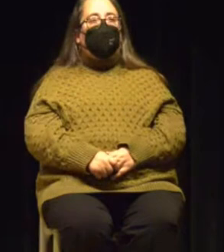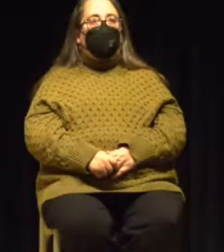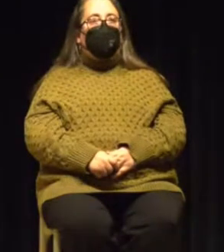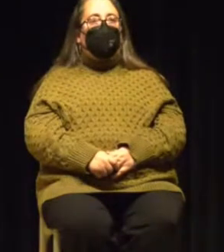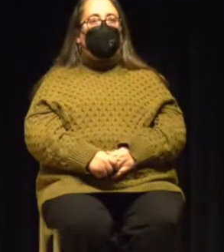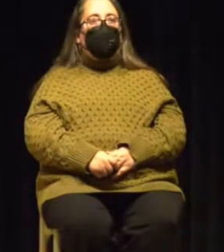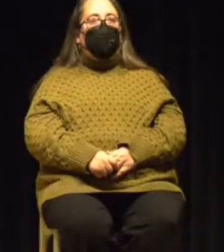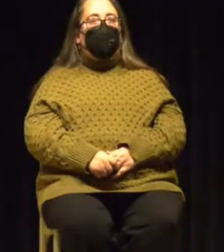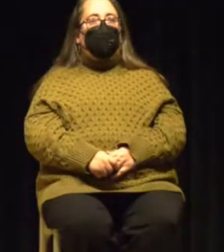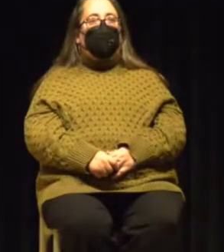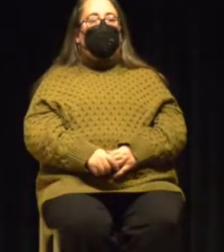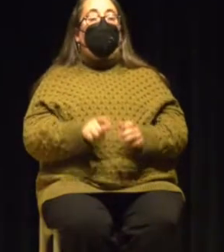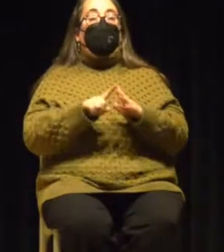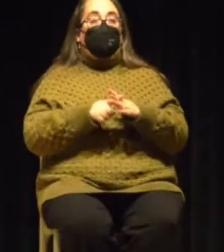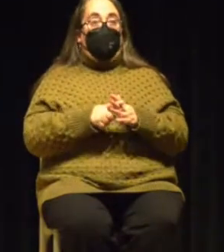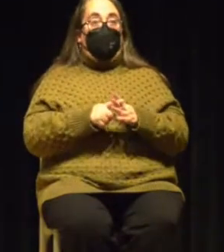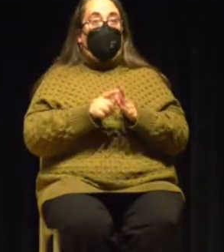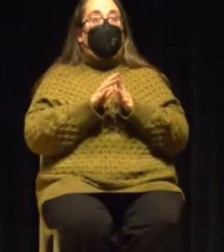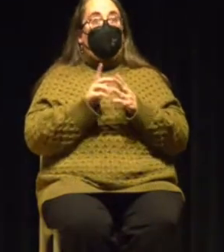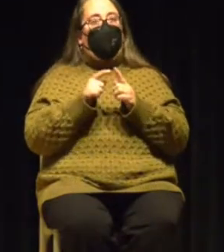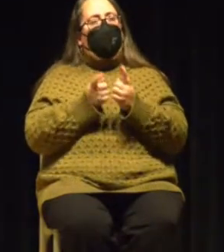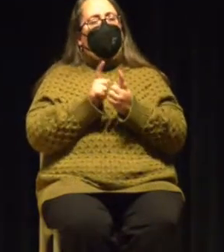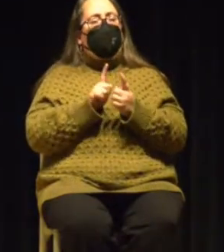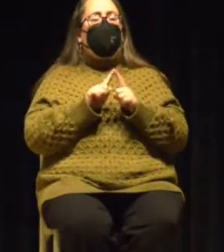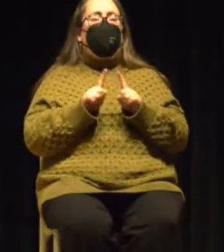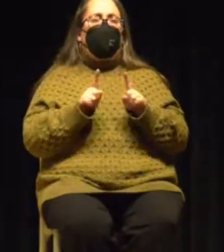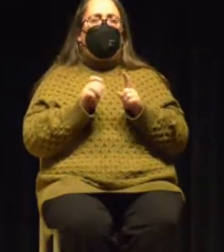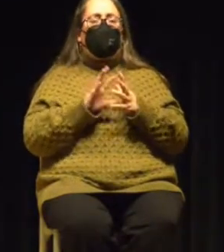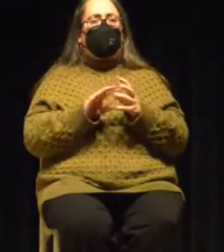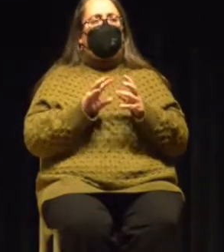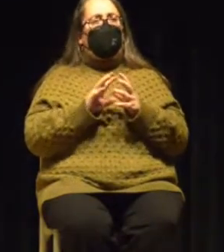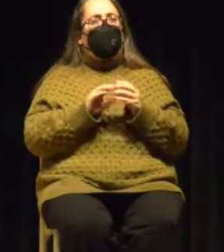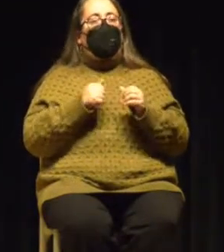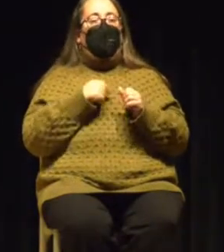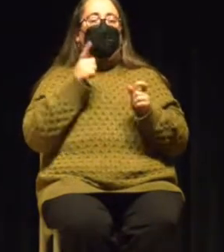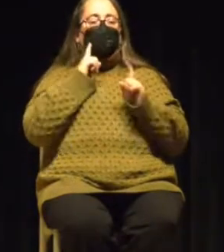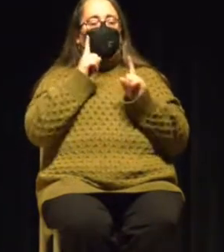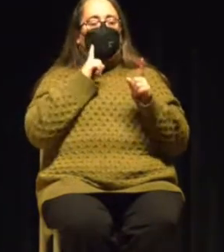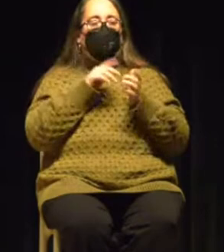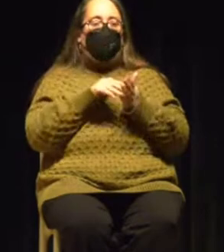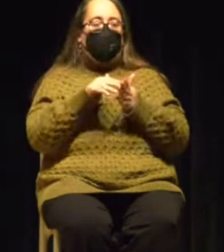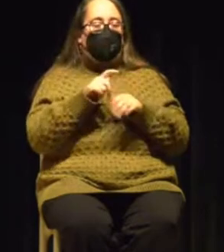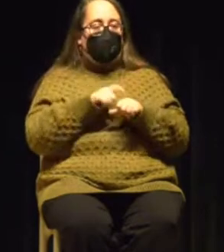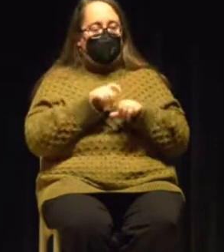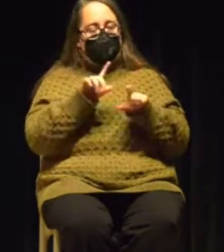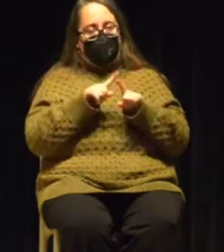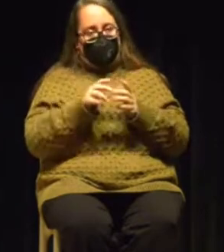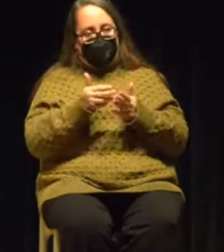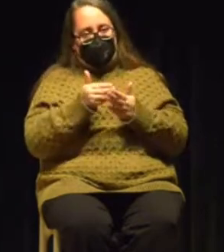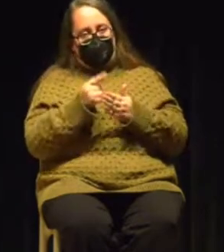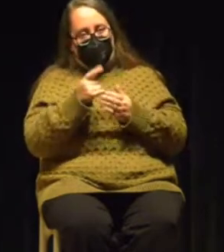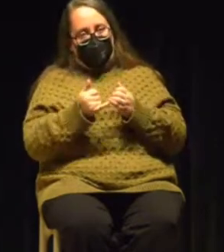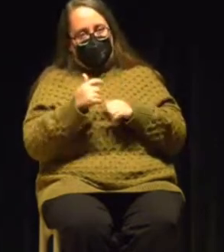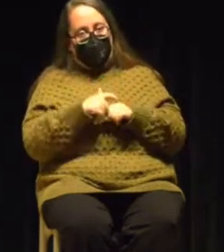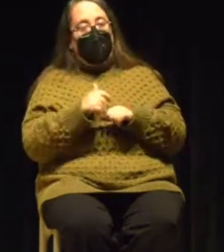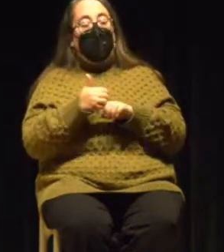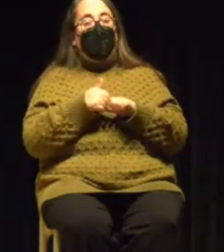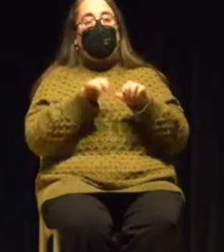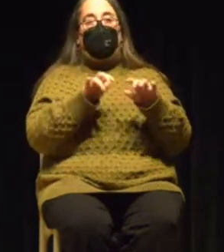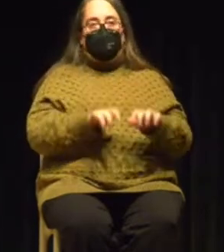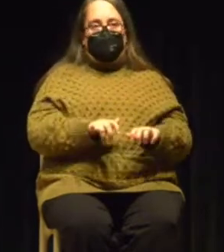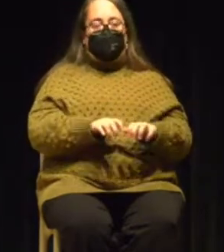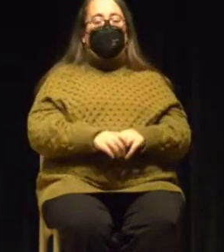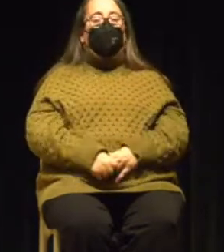start the book from when they actually met. But these are stories that also I've heard a million times. But I was like, let me just verify one last time before I put this down in the